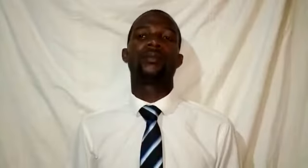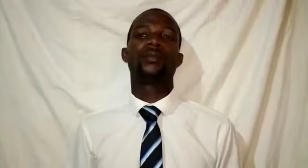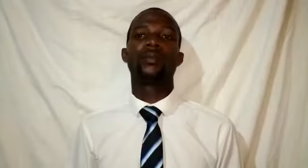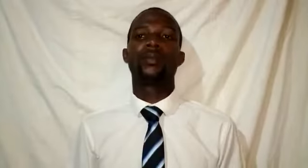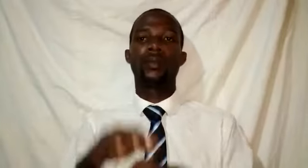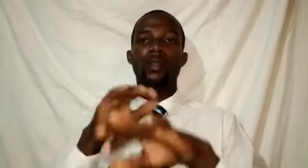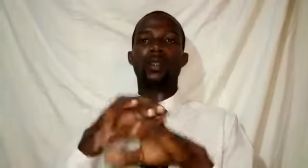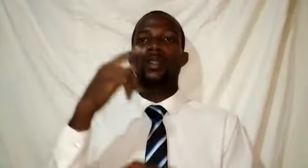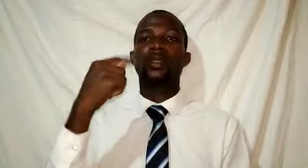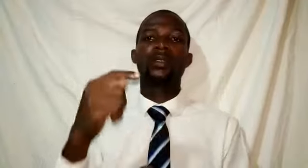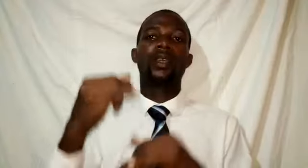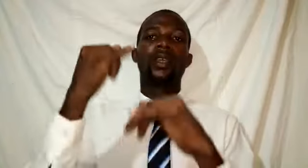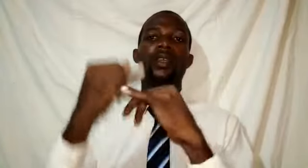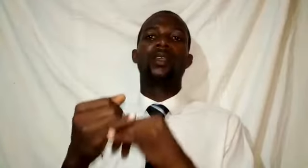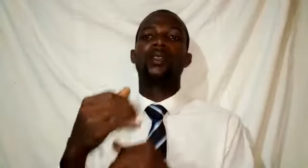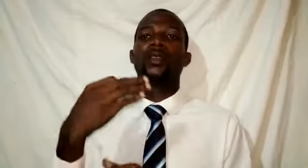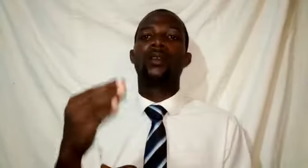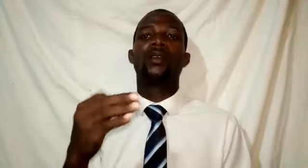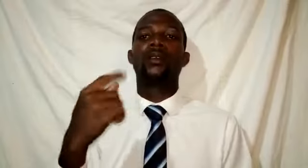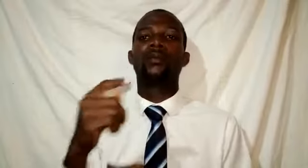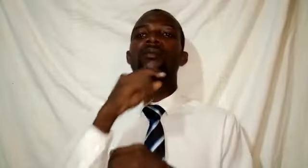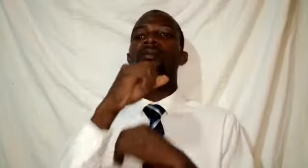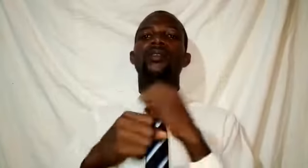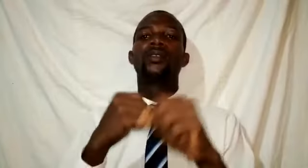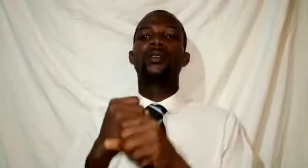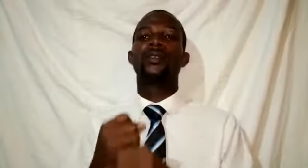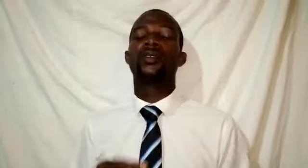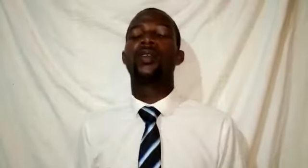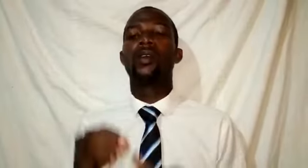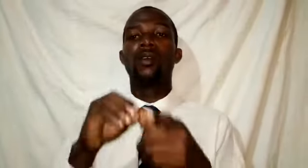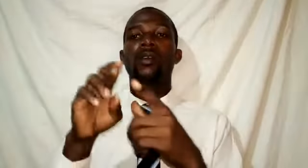the end of the year or period.